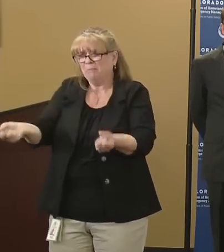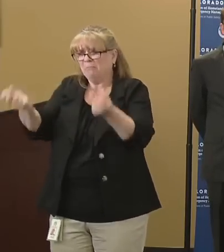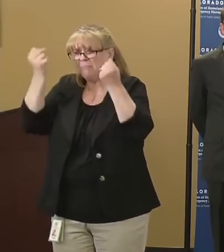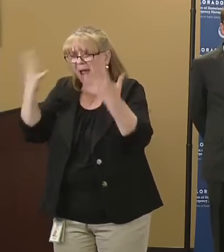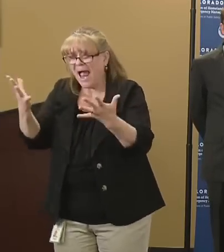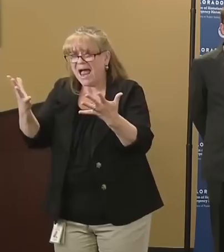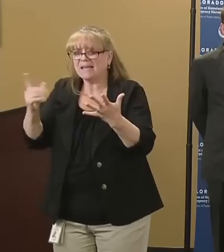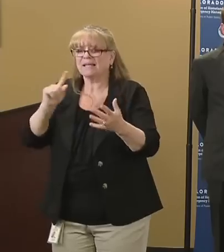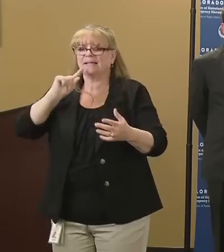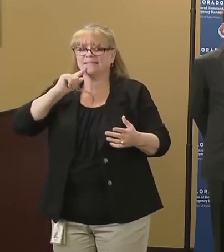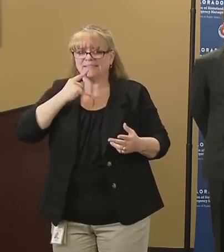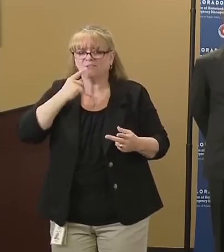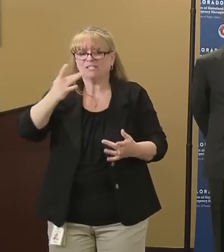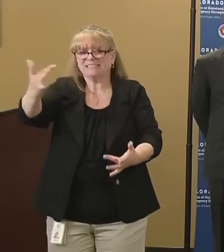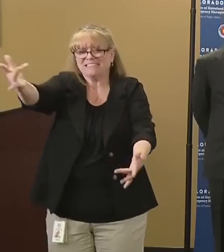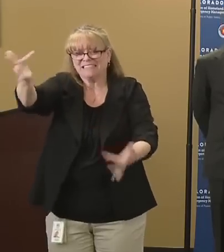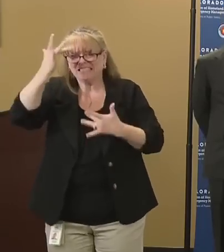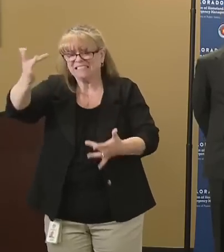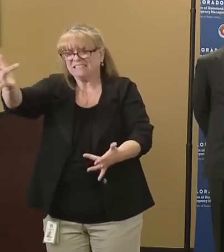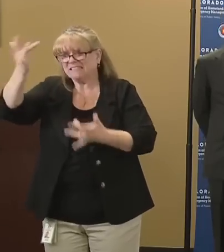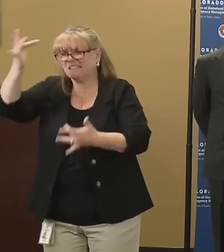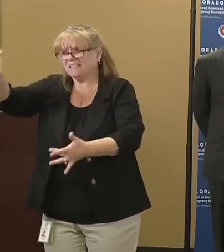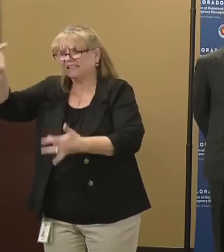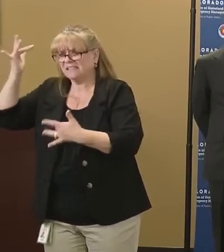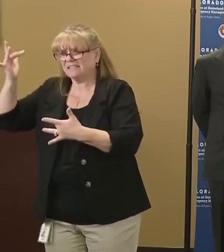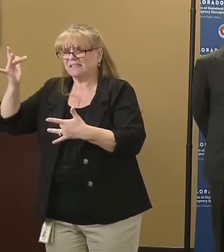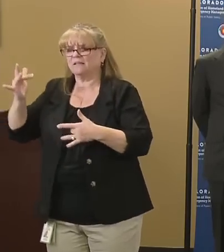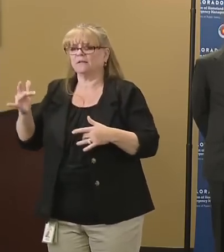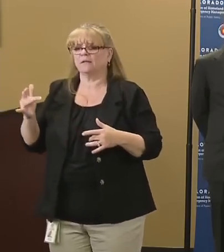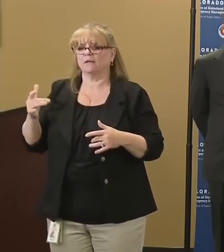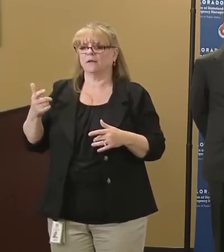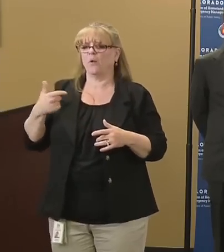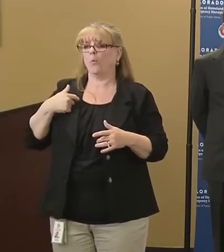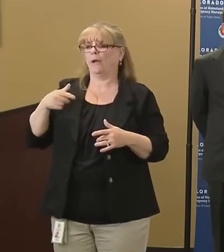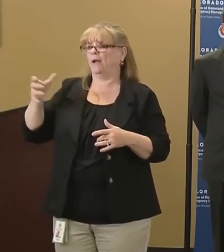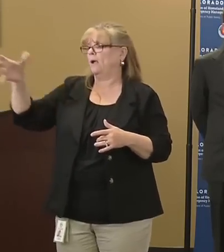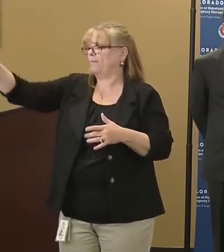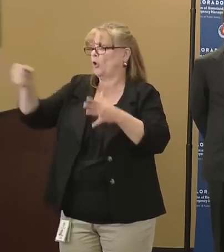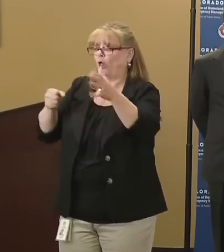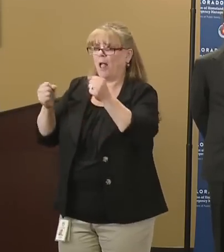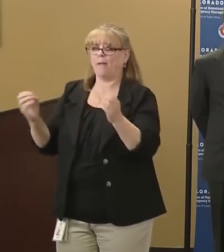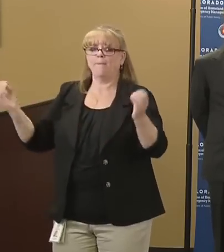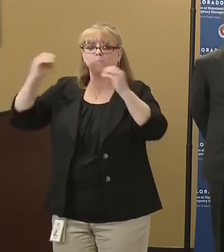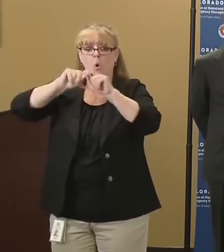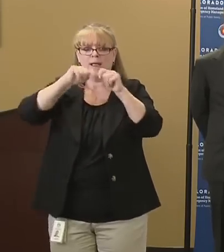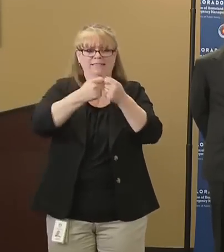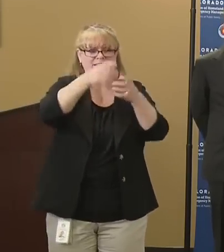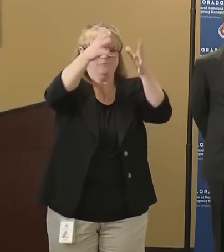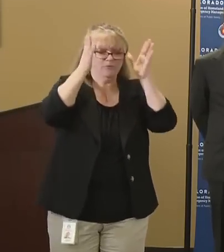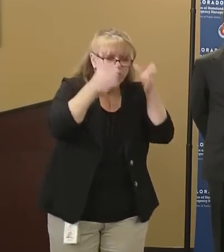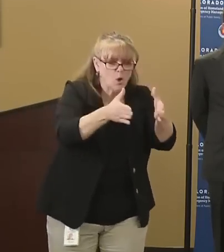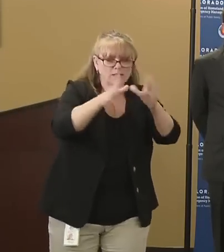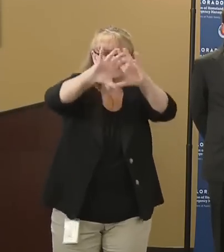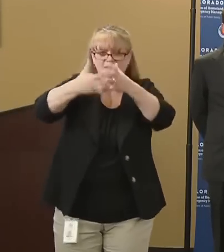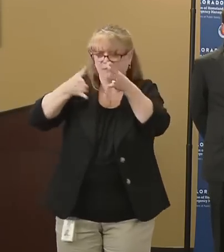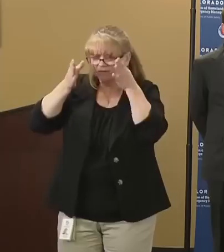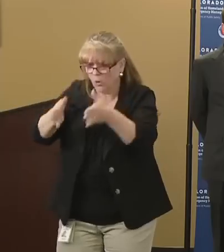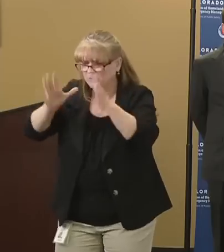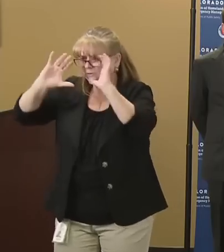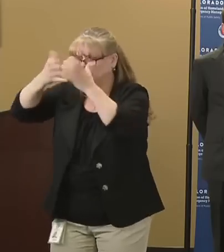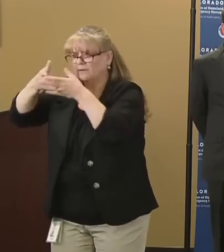had to mobilize extra teams of doctors and other healthcare professionals and now have twice as many critical care doctors